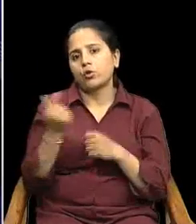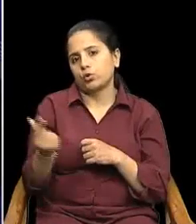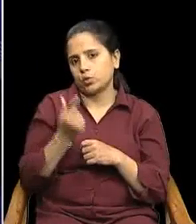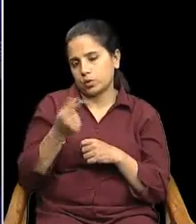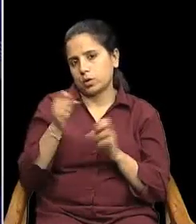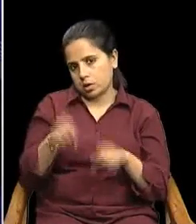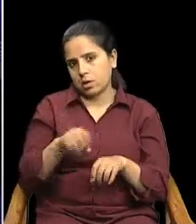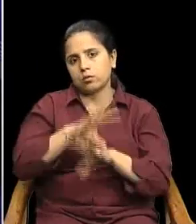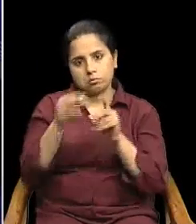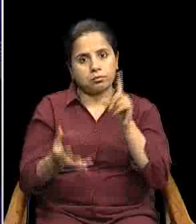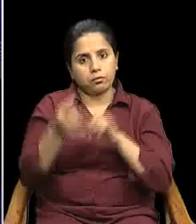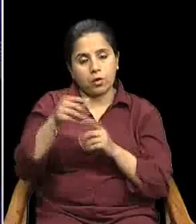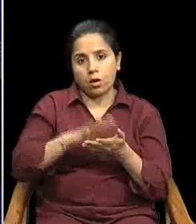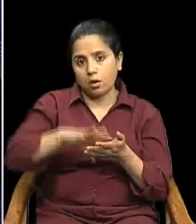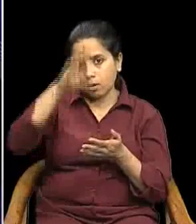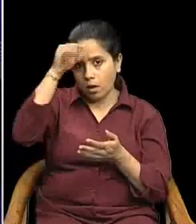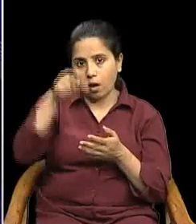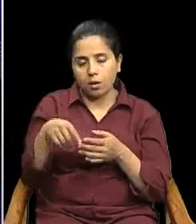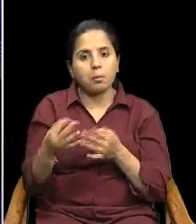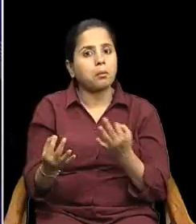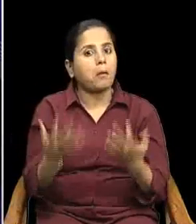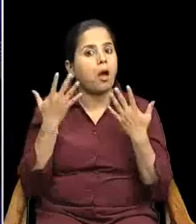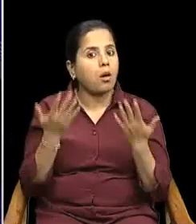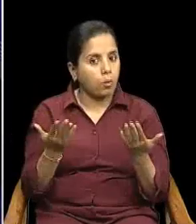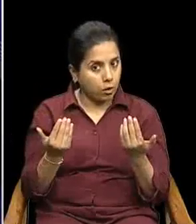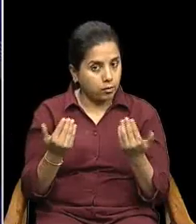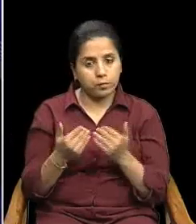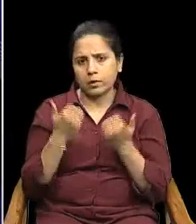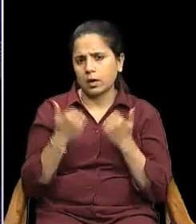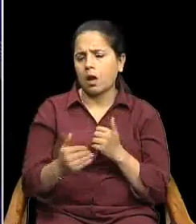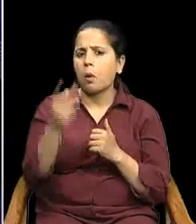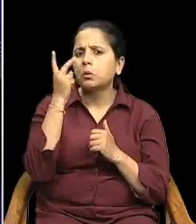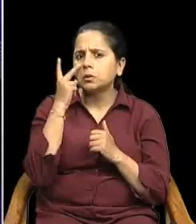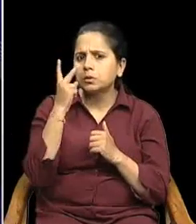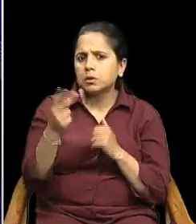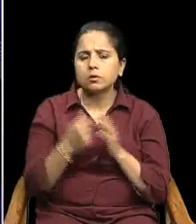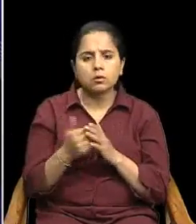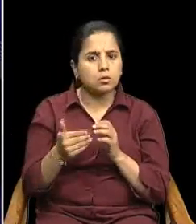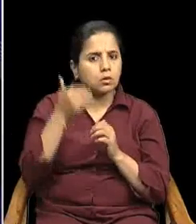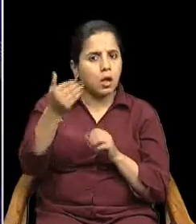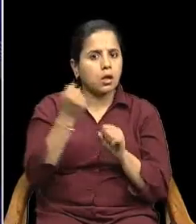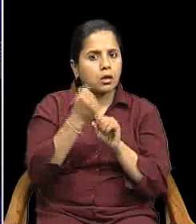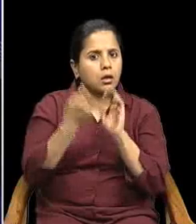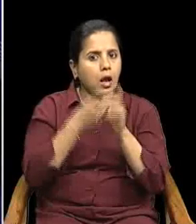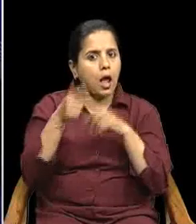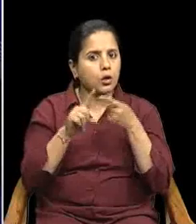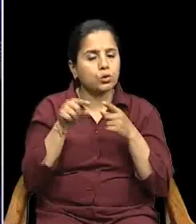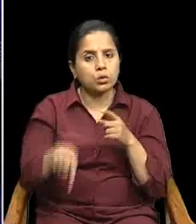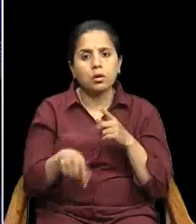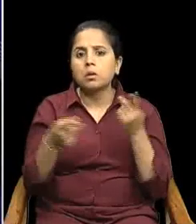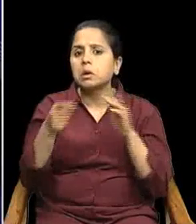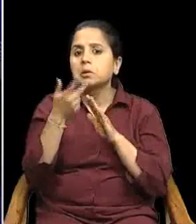which the learning is magnified. Now, let us see the next graduate attribute,